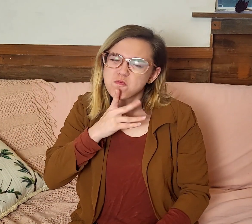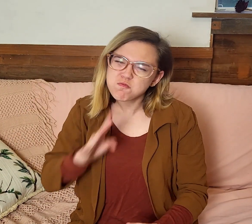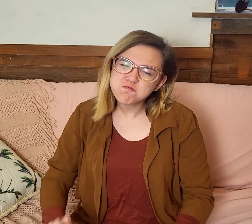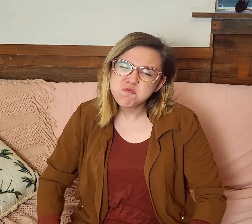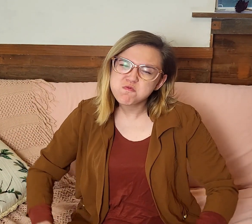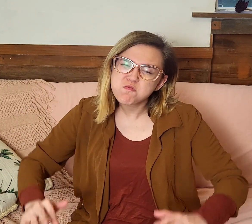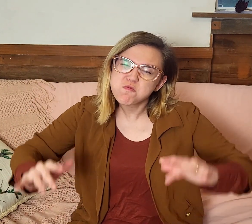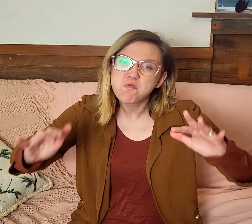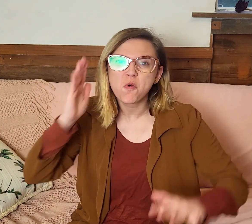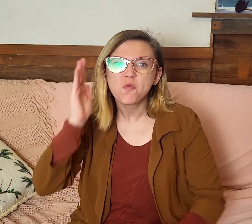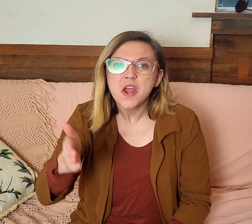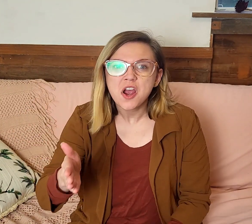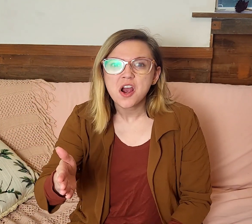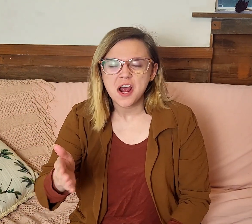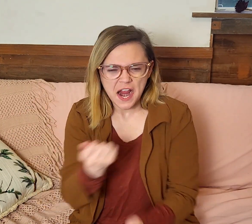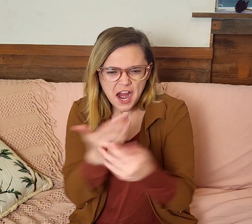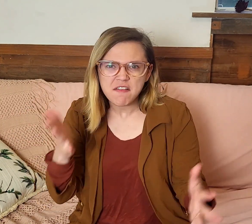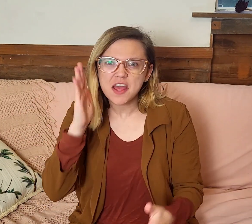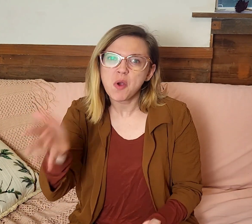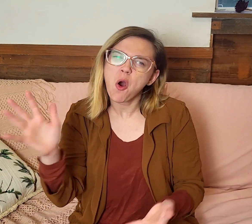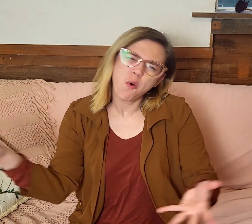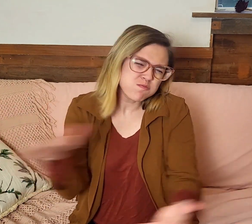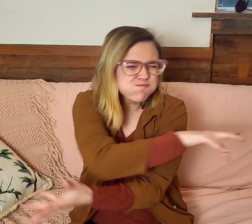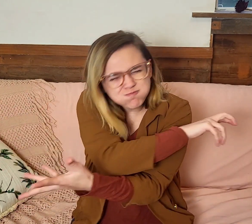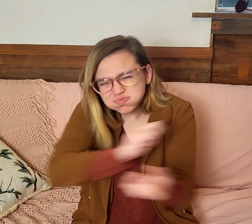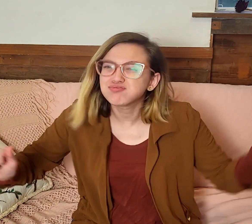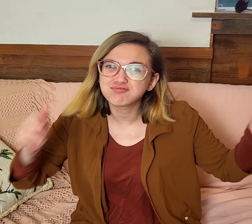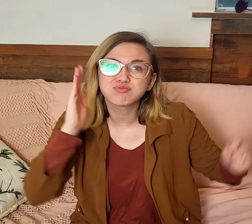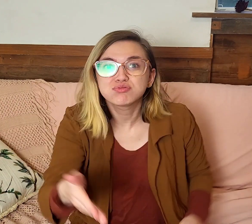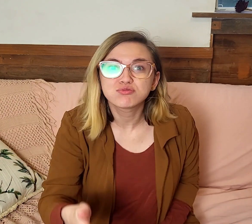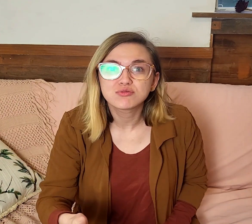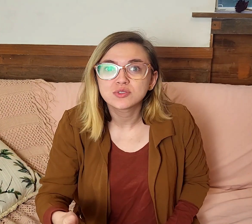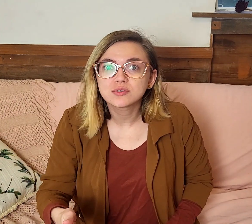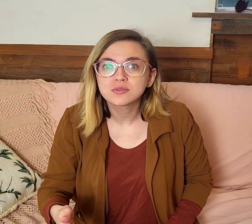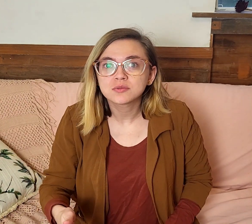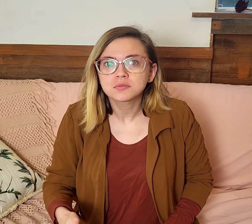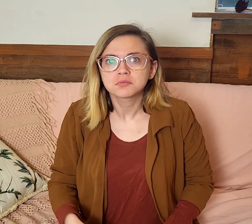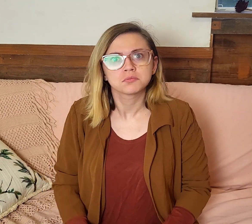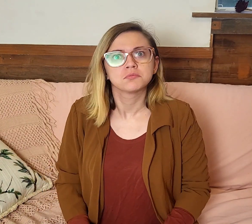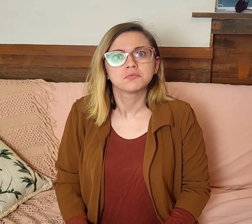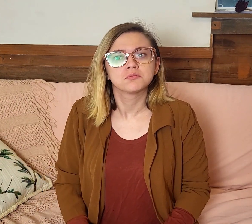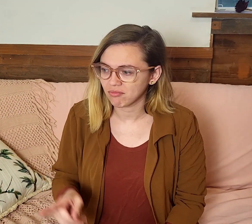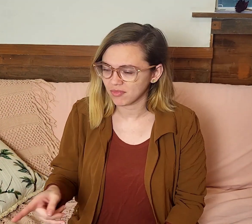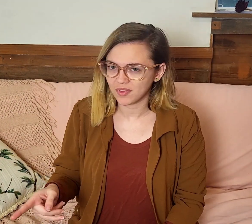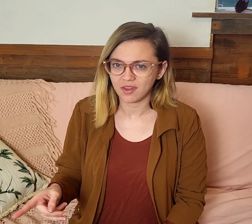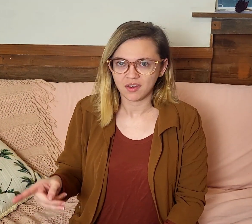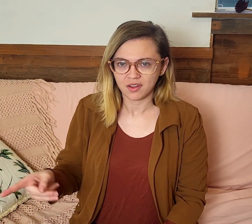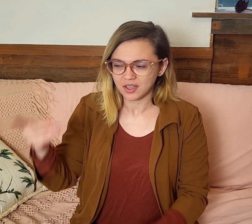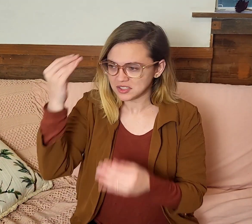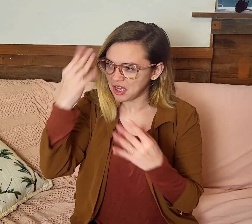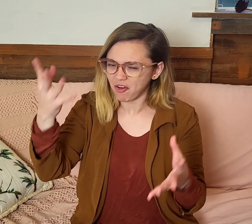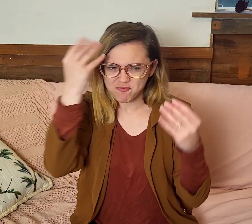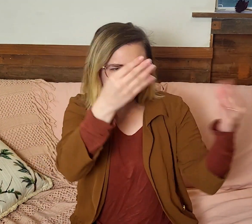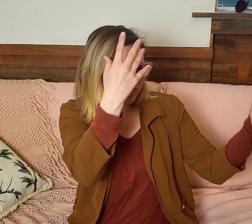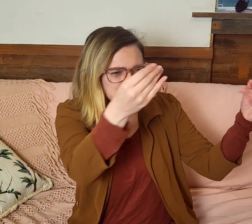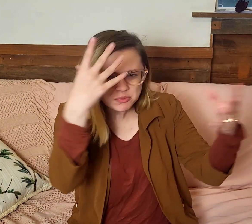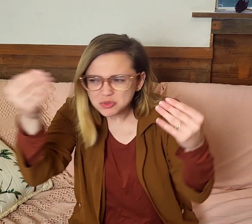rain and it is going to flood. Everything will be destroyed. And he is going around and